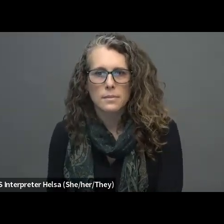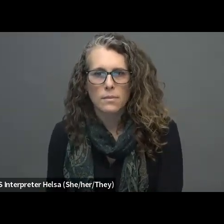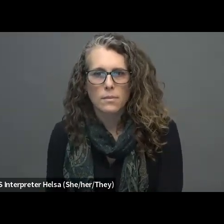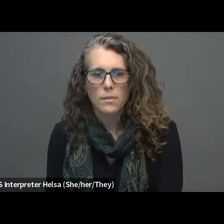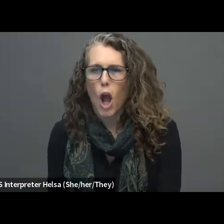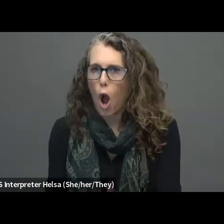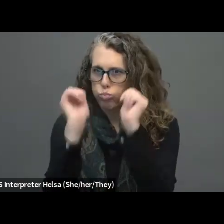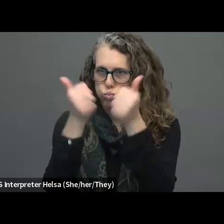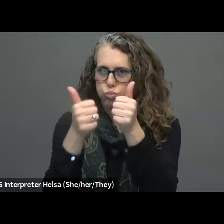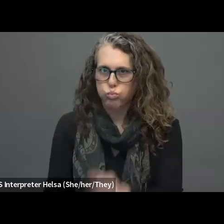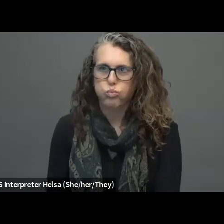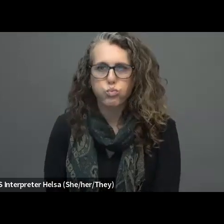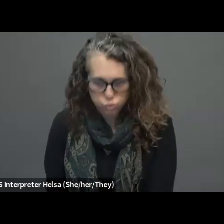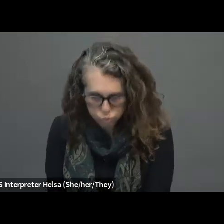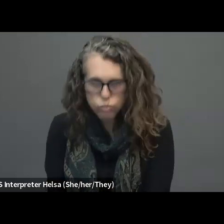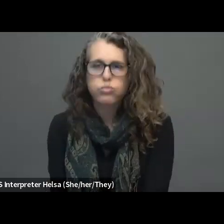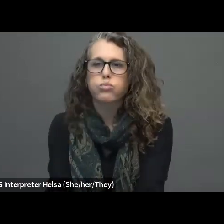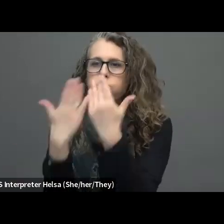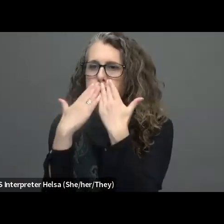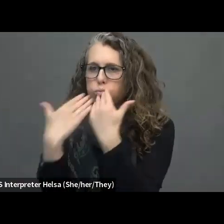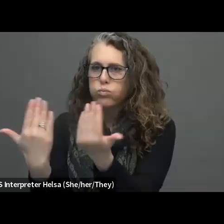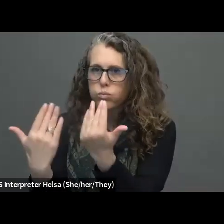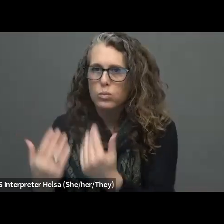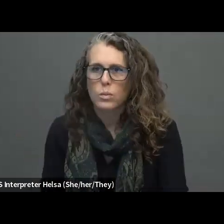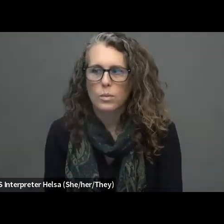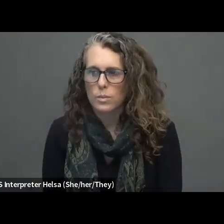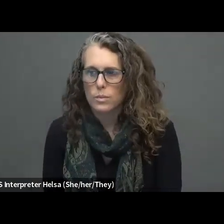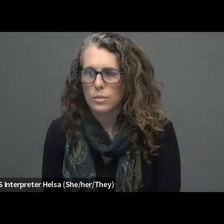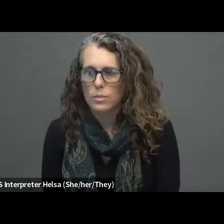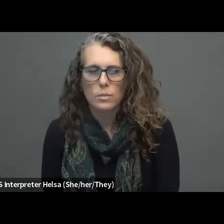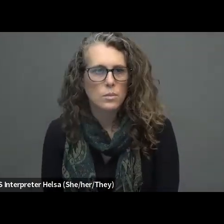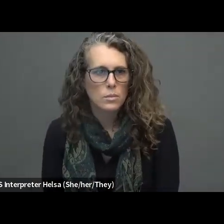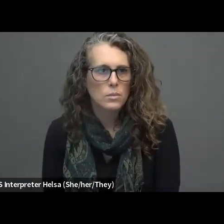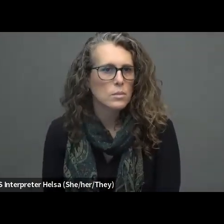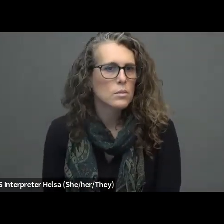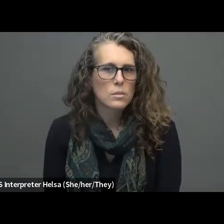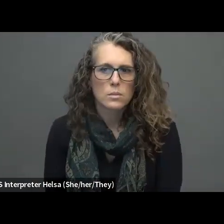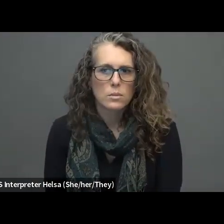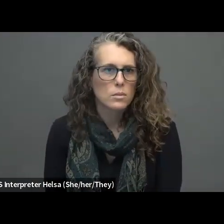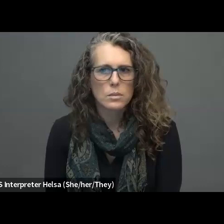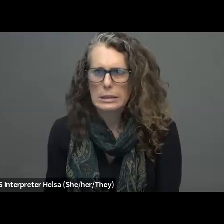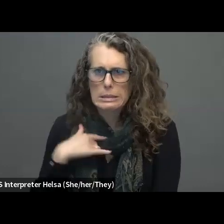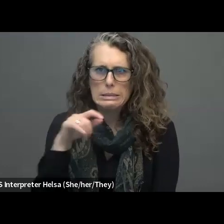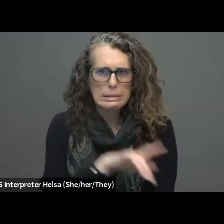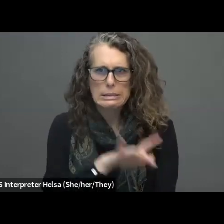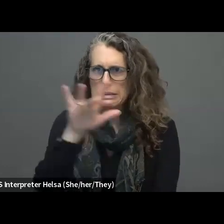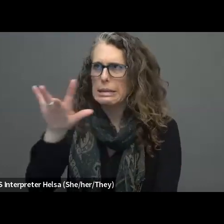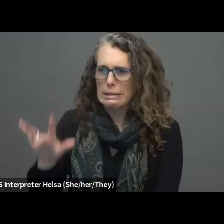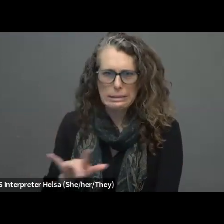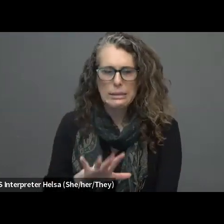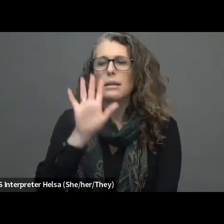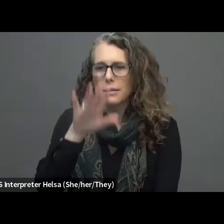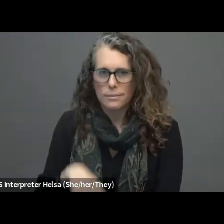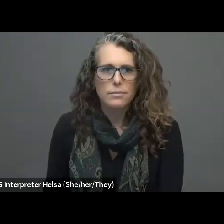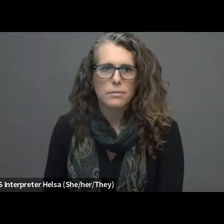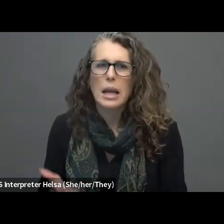All right. Thanks a lot. Oh, wait, hang on. I'm clicking. Okay. Yeah. Discussion will be